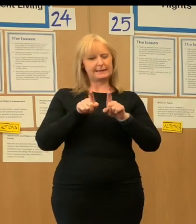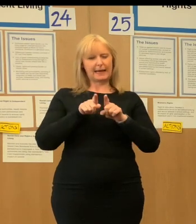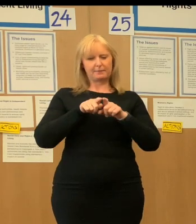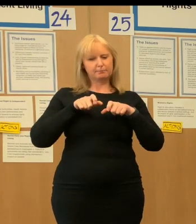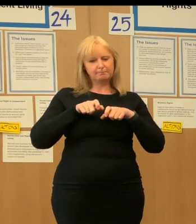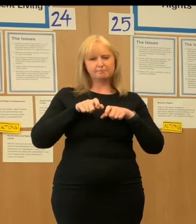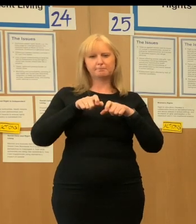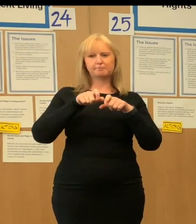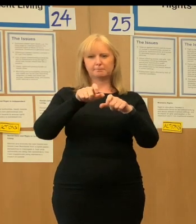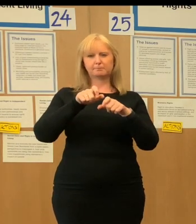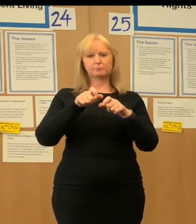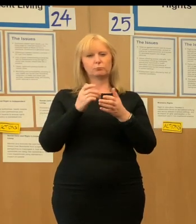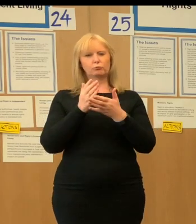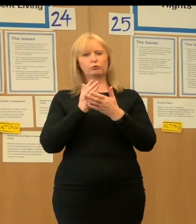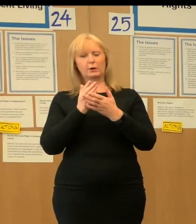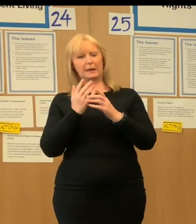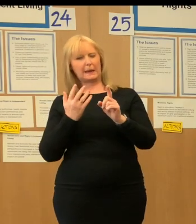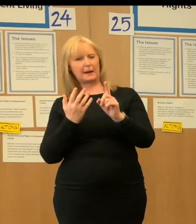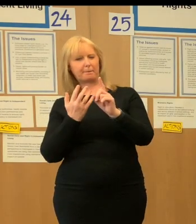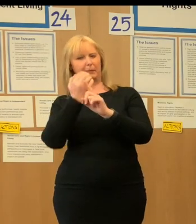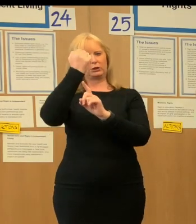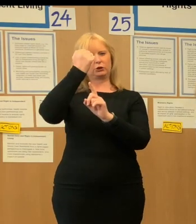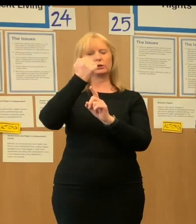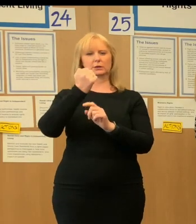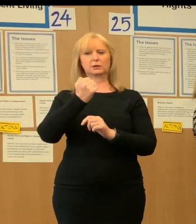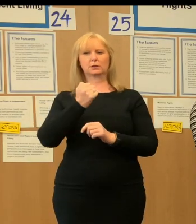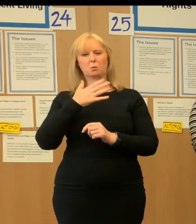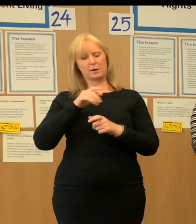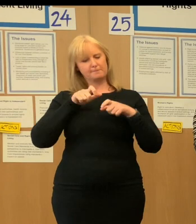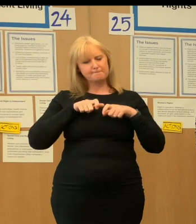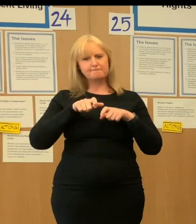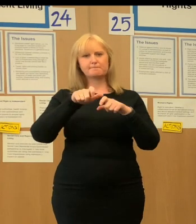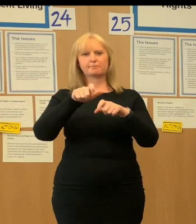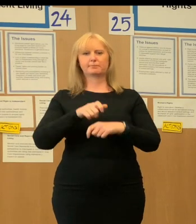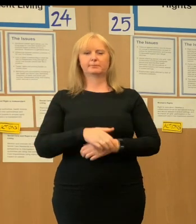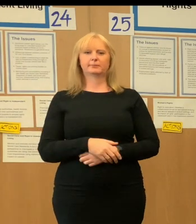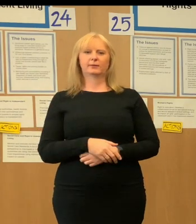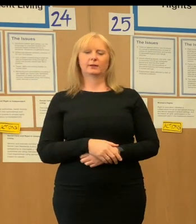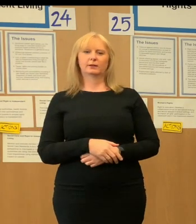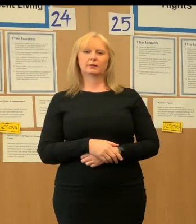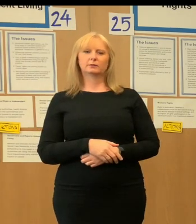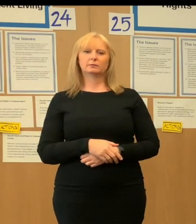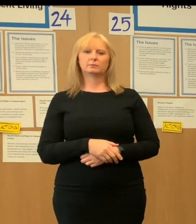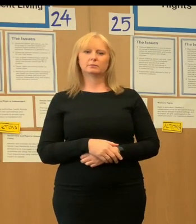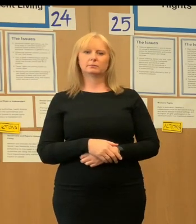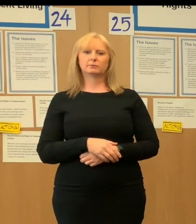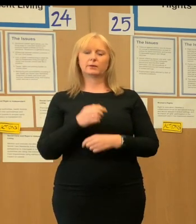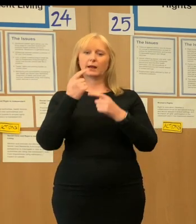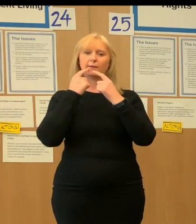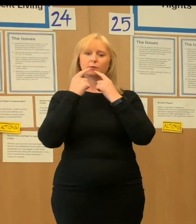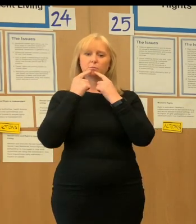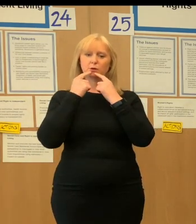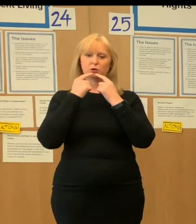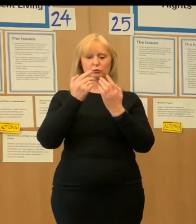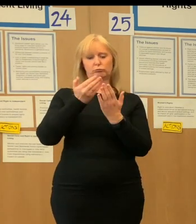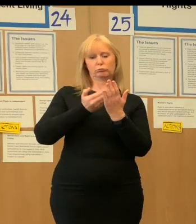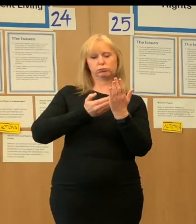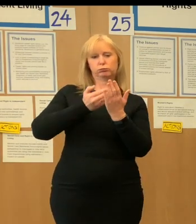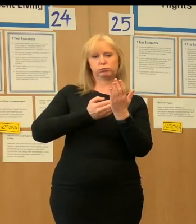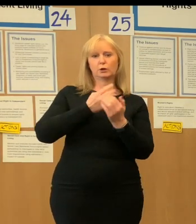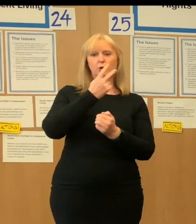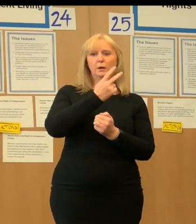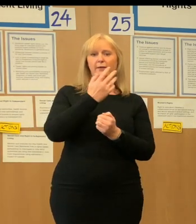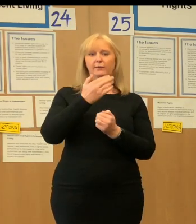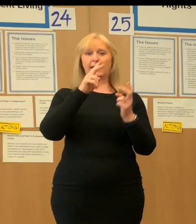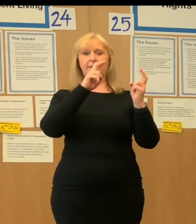and so kind of ambitious that we wanted to keep those. We've organised the information that we've produced by the 25 themes that